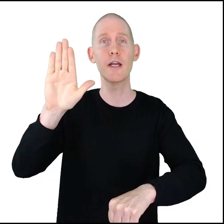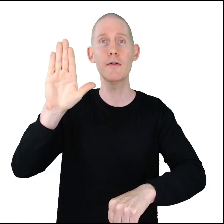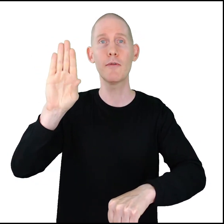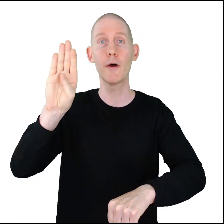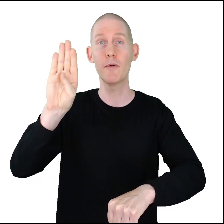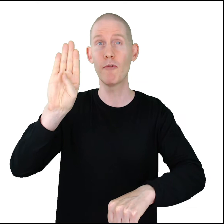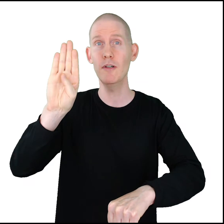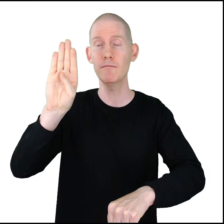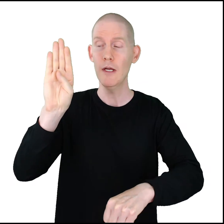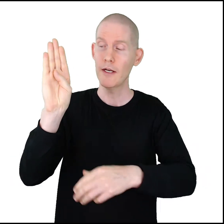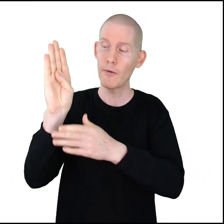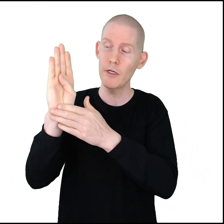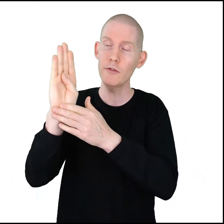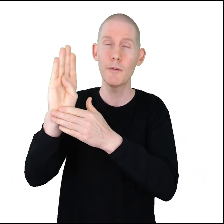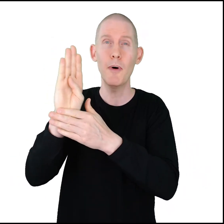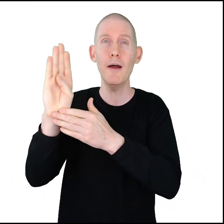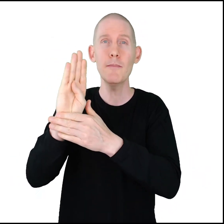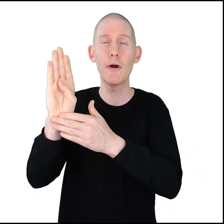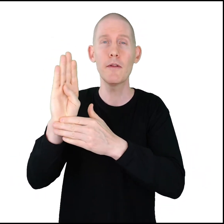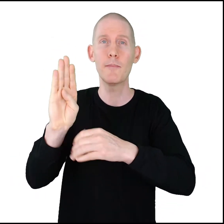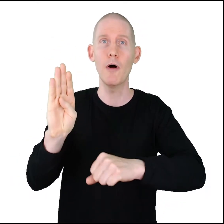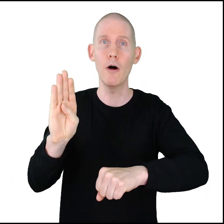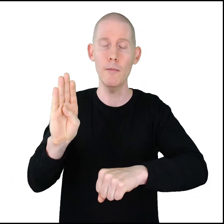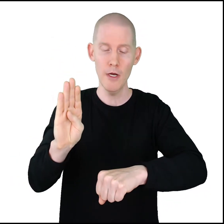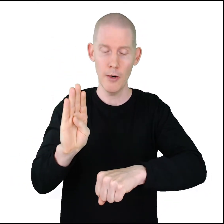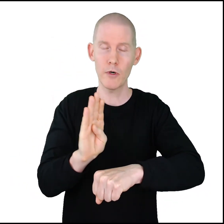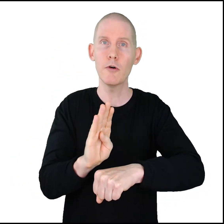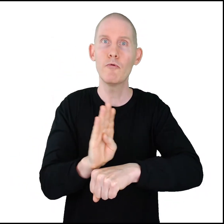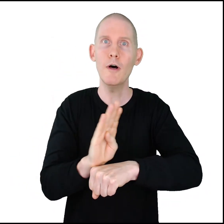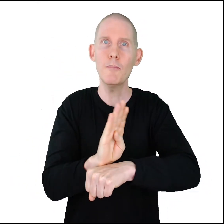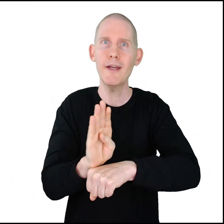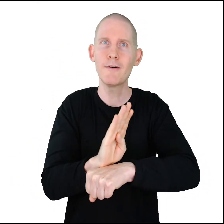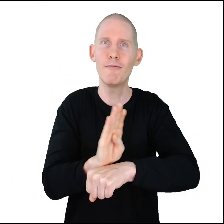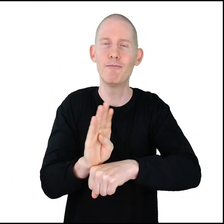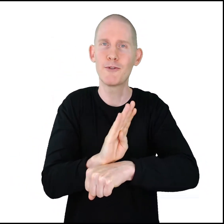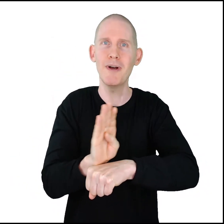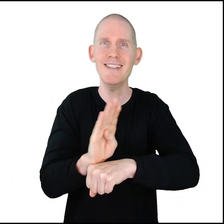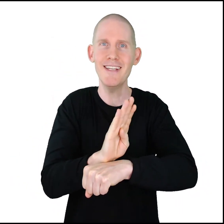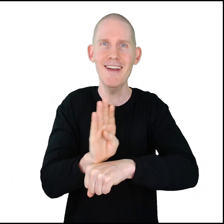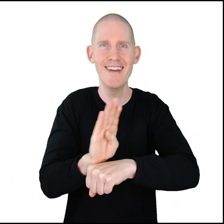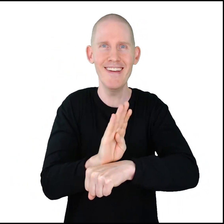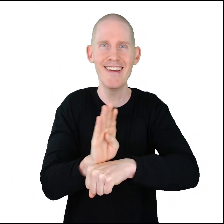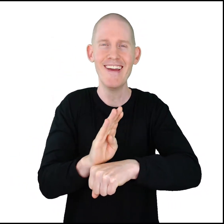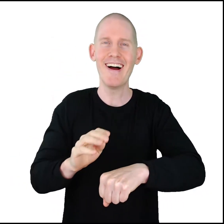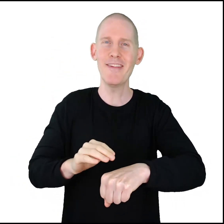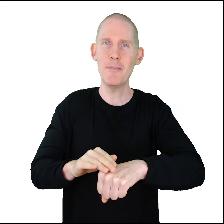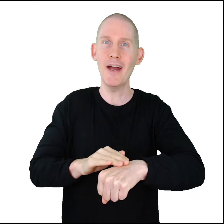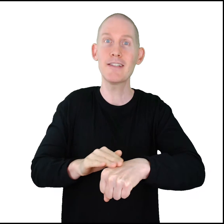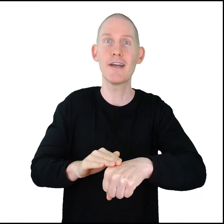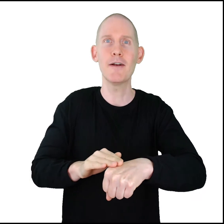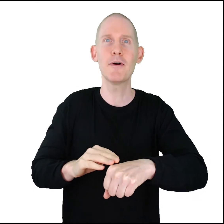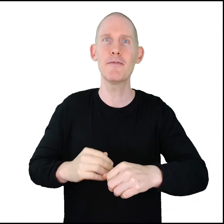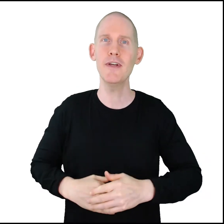together, thumb in front. Now we're going to use the bottom part of the palm, and we're going to rub like crazy on the back side of our